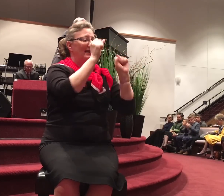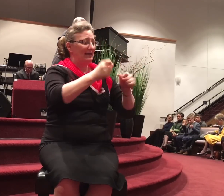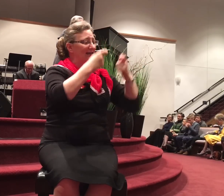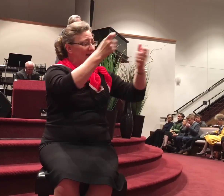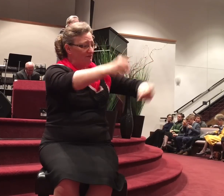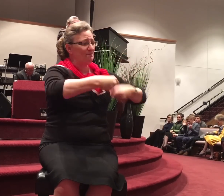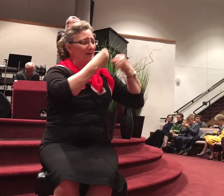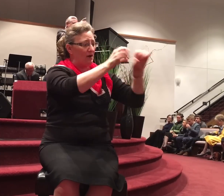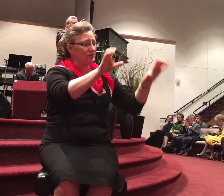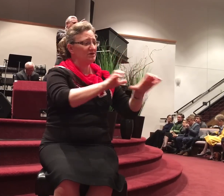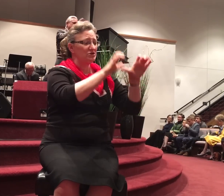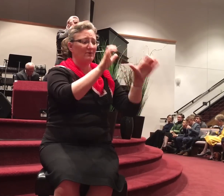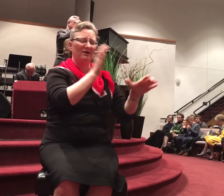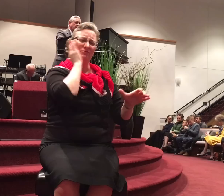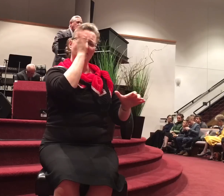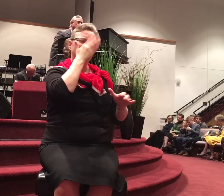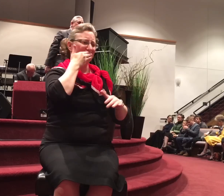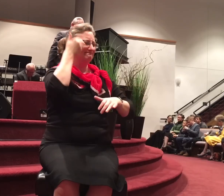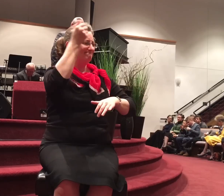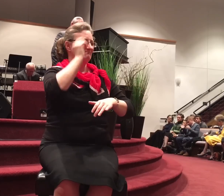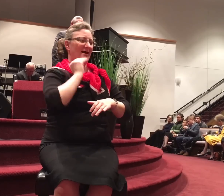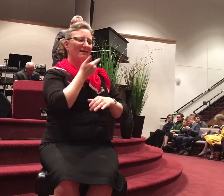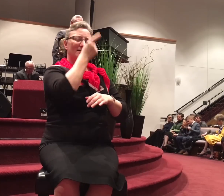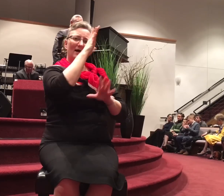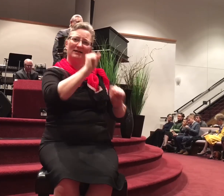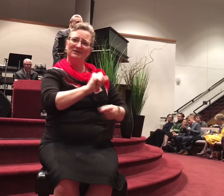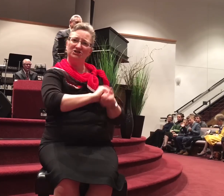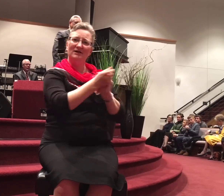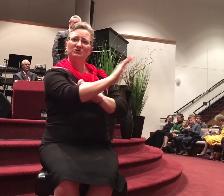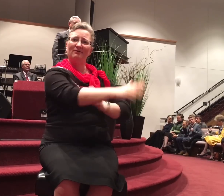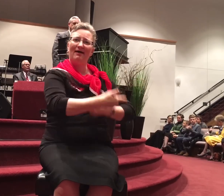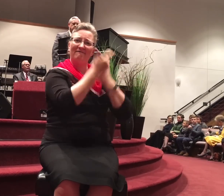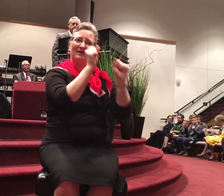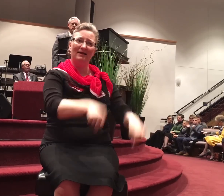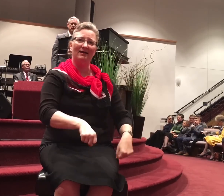thing for you. Our God can change your life.